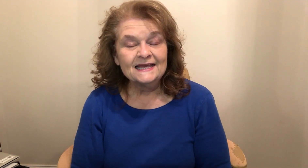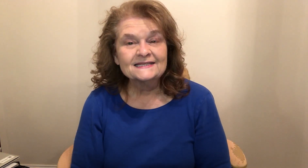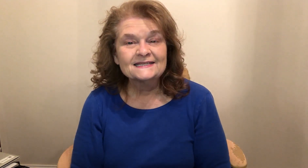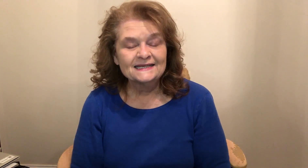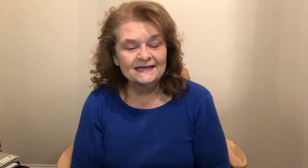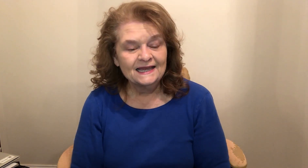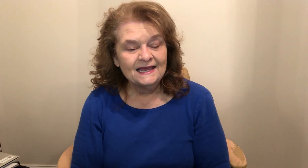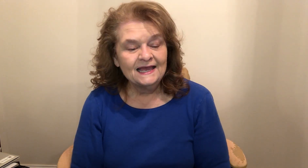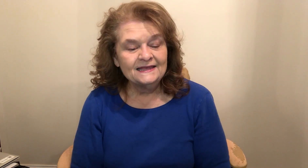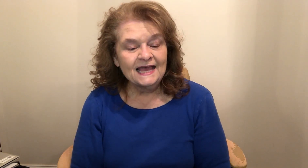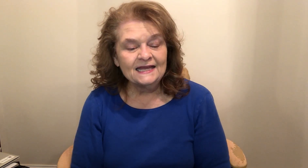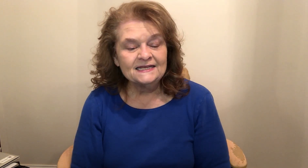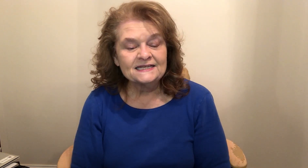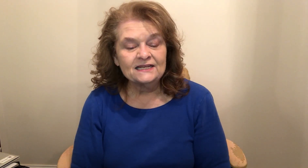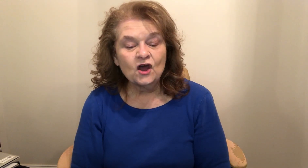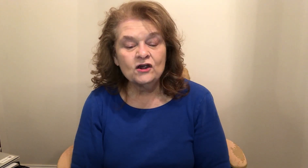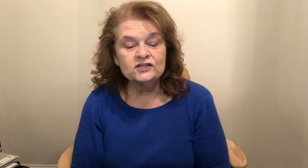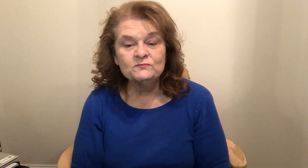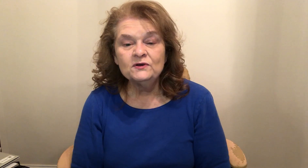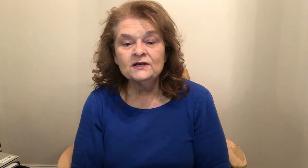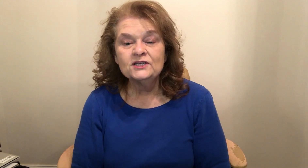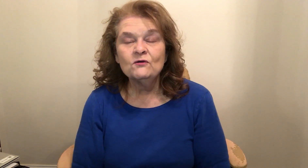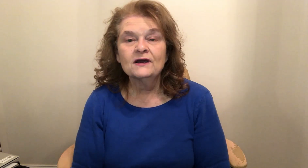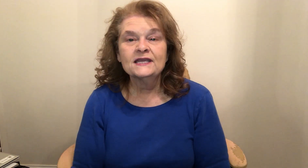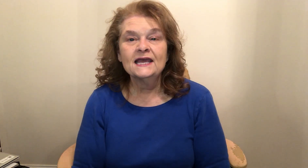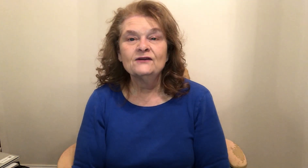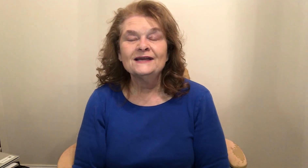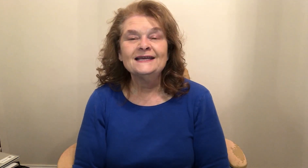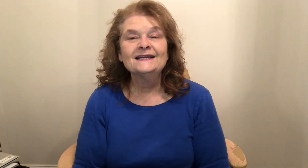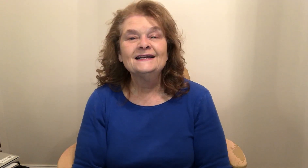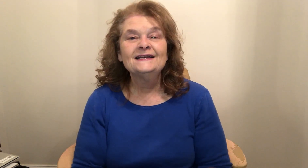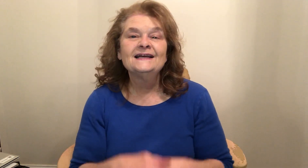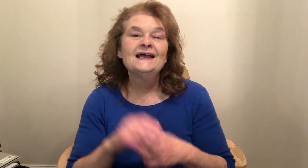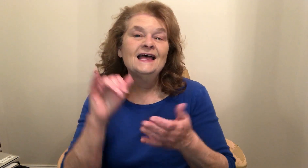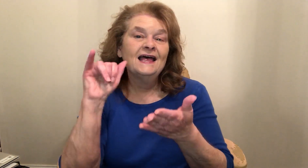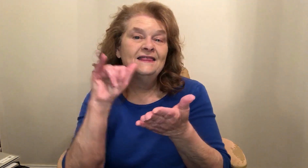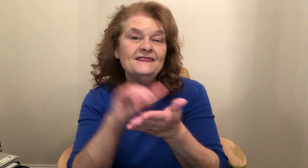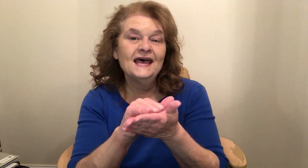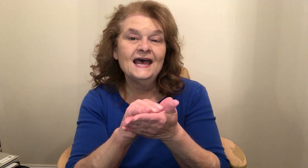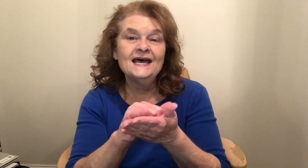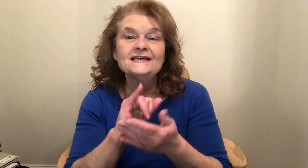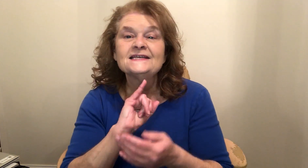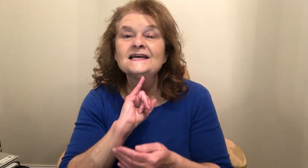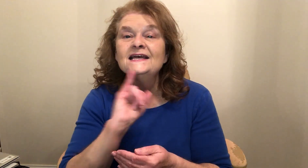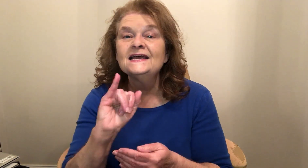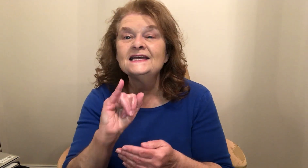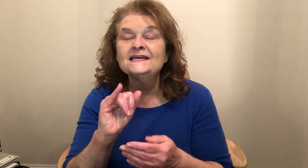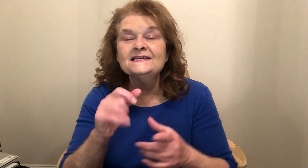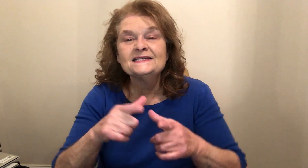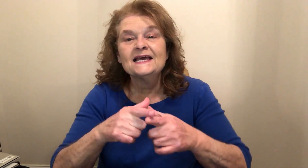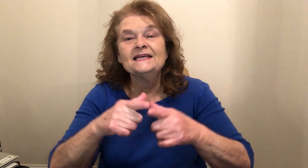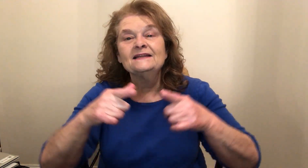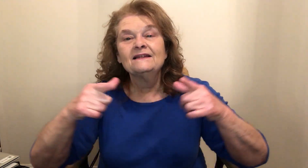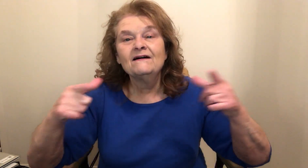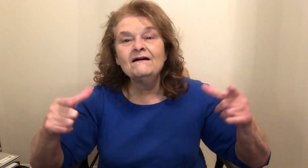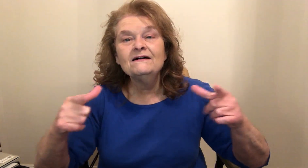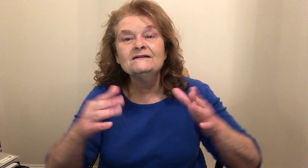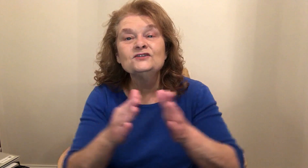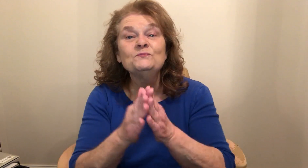Next. That is a large book you are carrying. That is a large